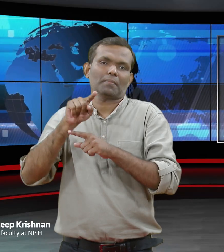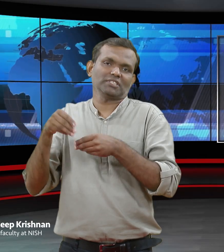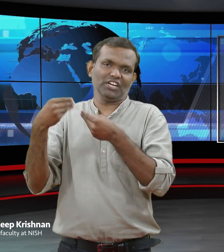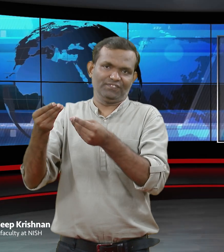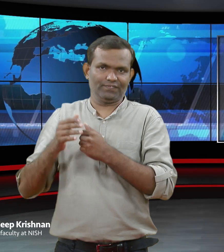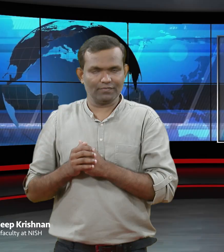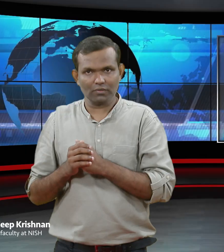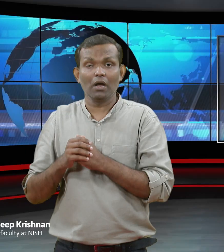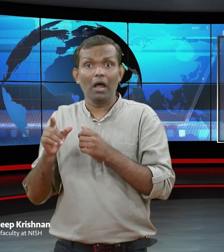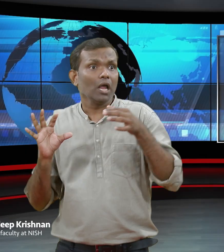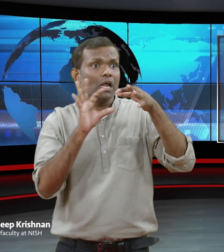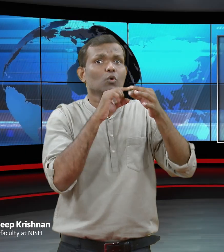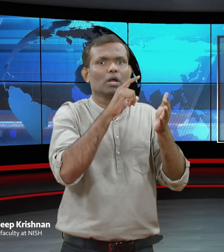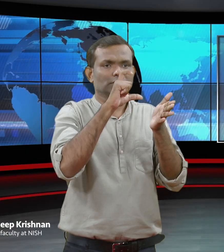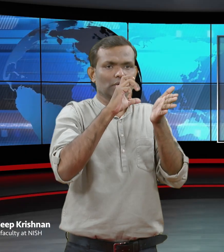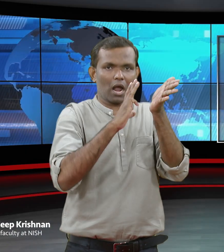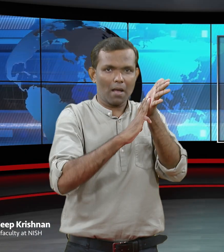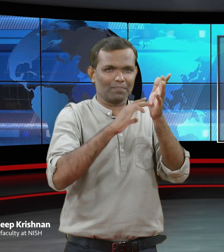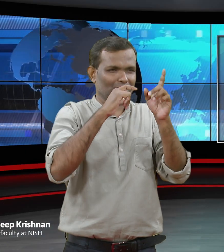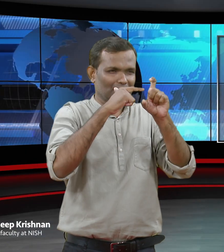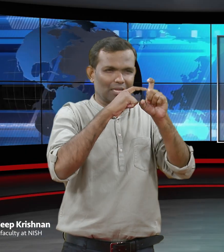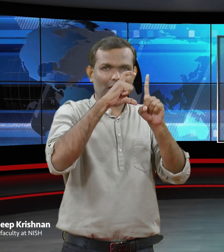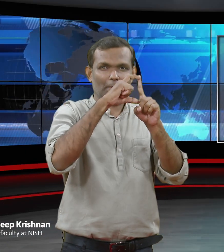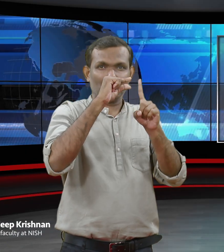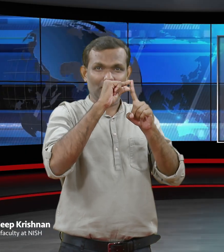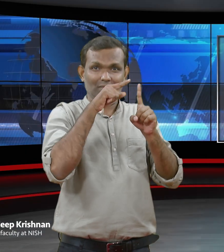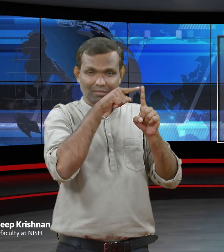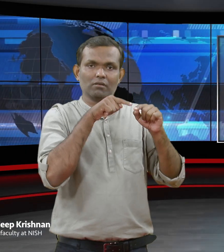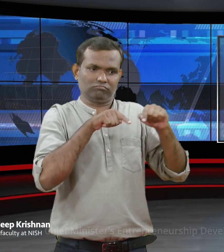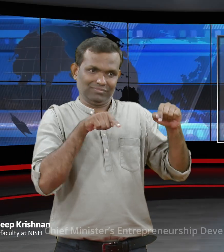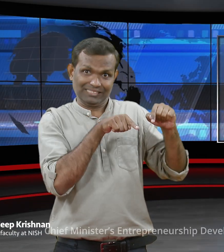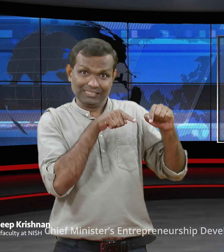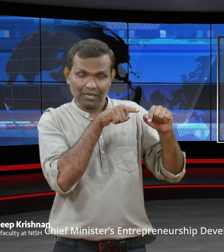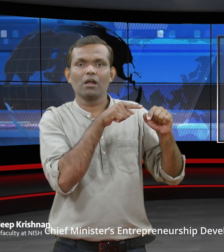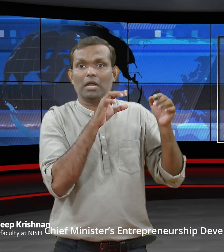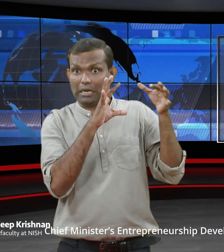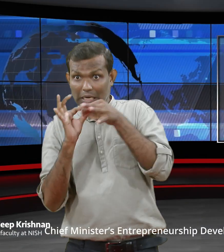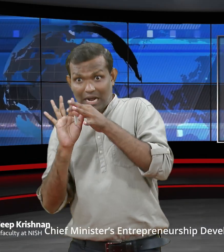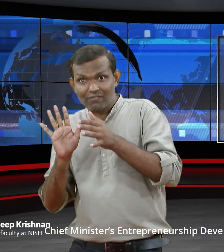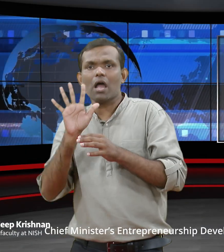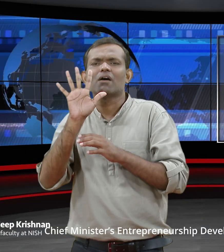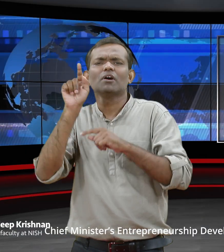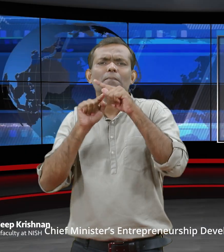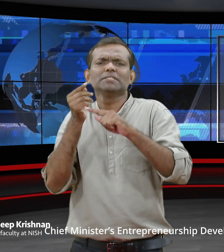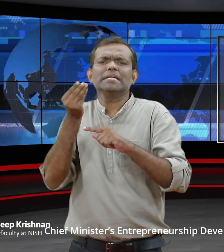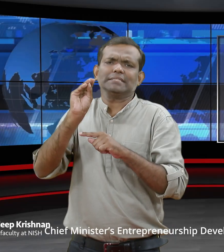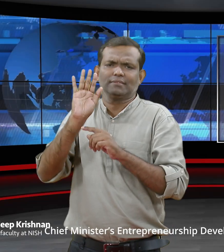of machinery costs without requiring collateral. Qualified MSMEs under the Chief Minister's Entrepreneurship Development